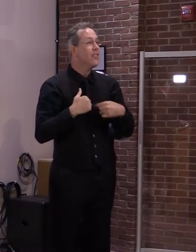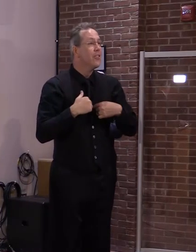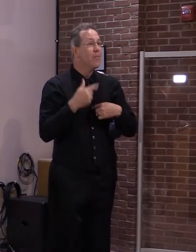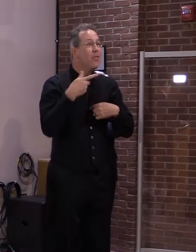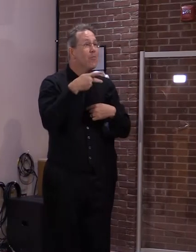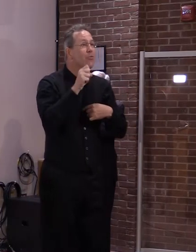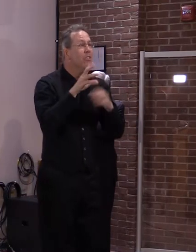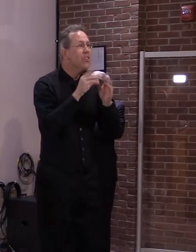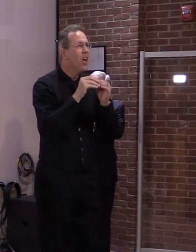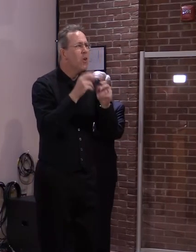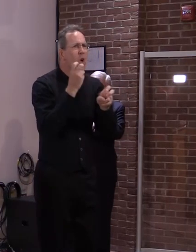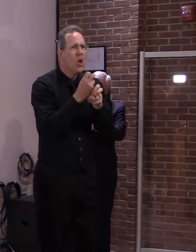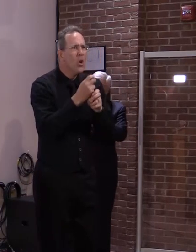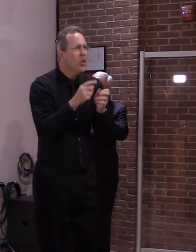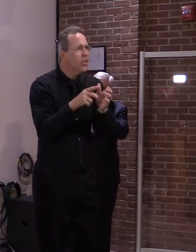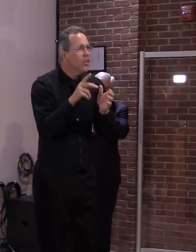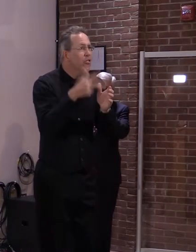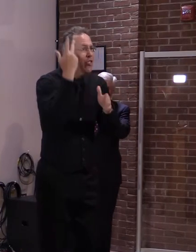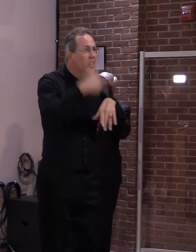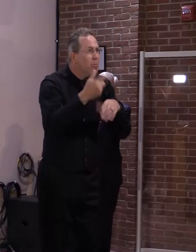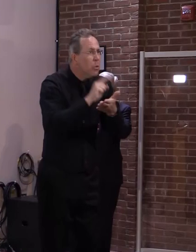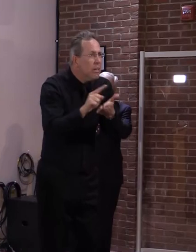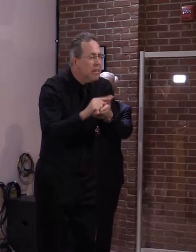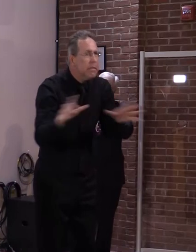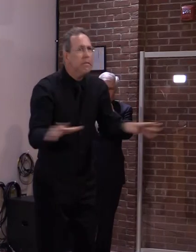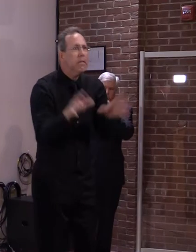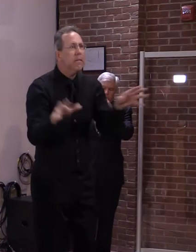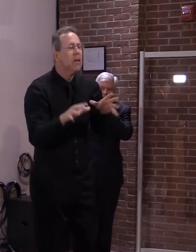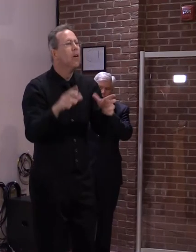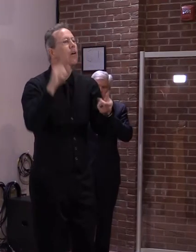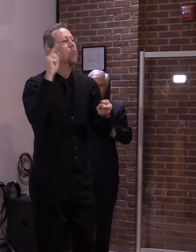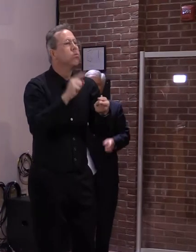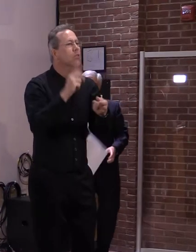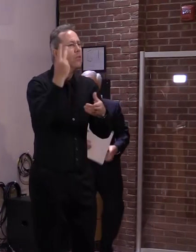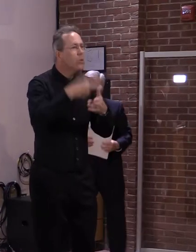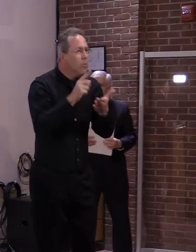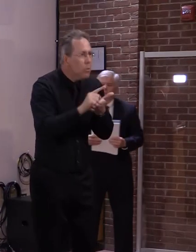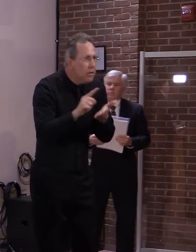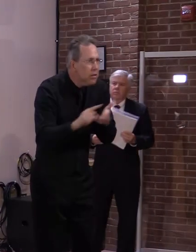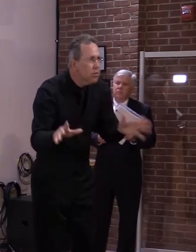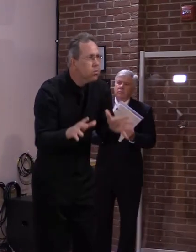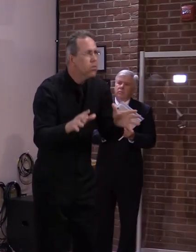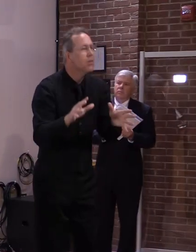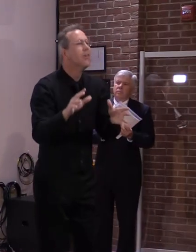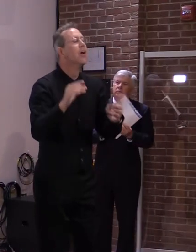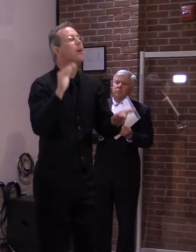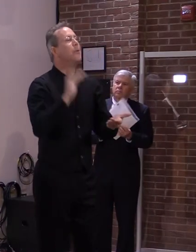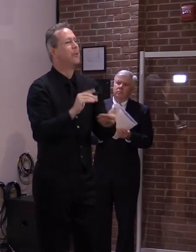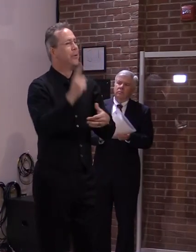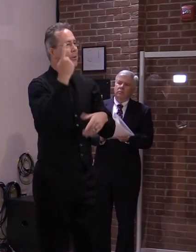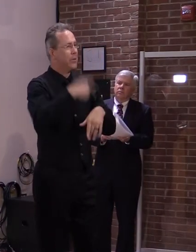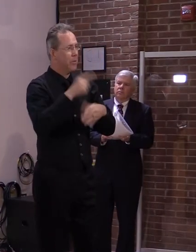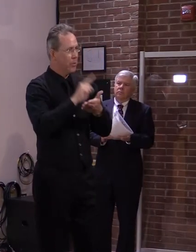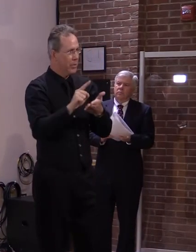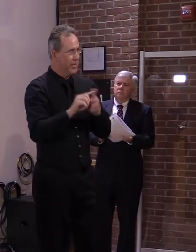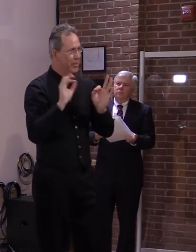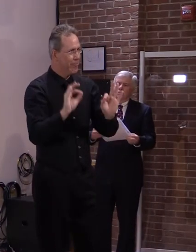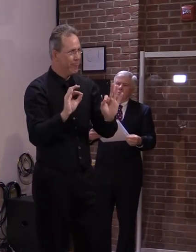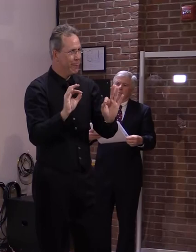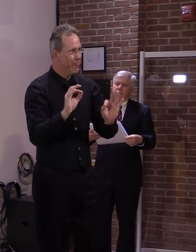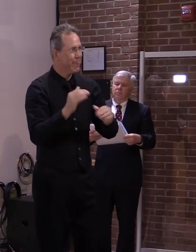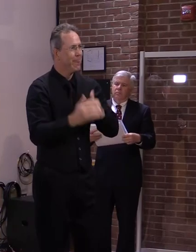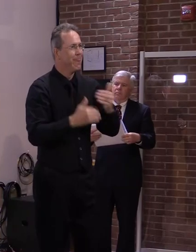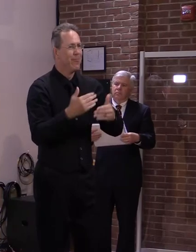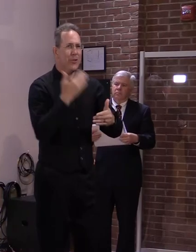week, and now we're transitioning to just 1. And as a reminder to those who may or may not be